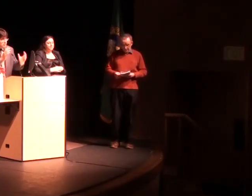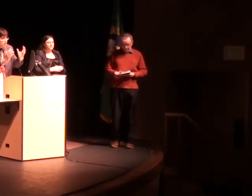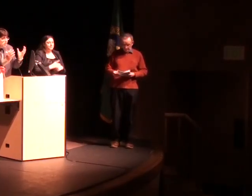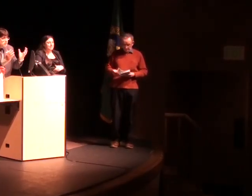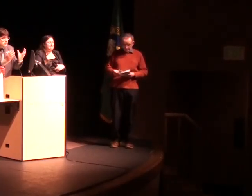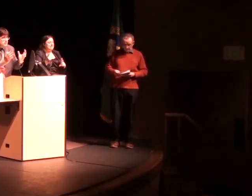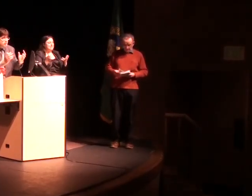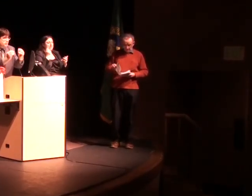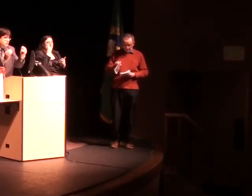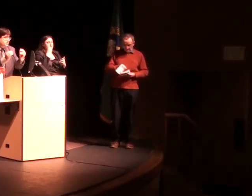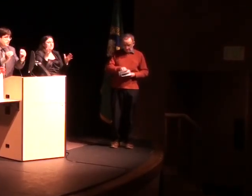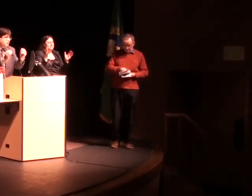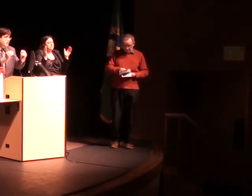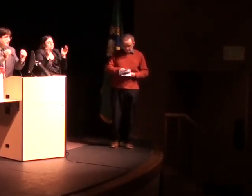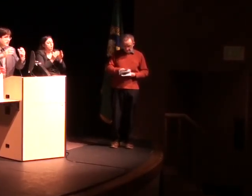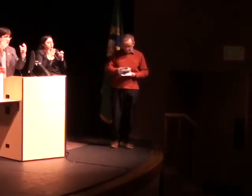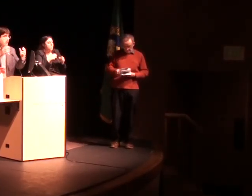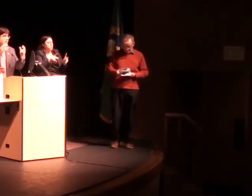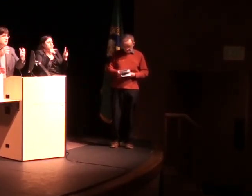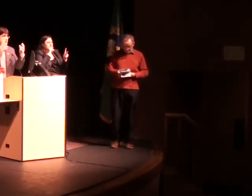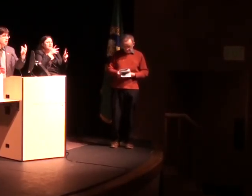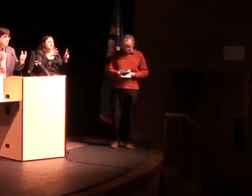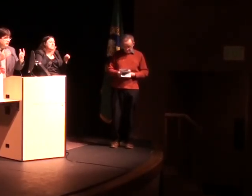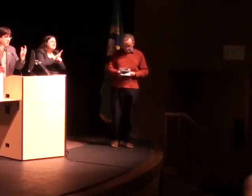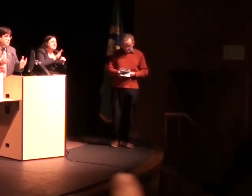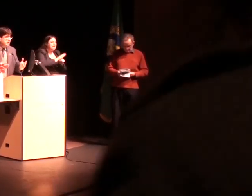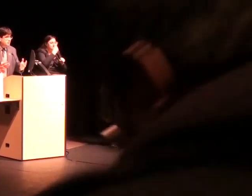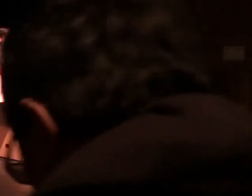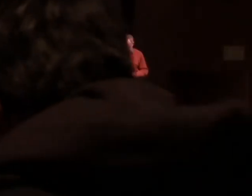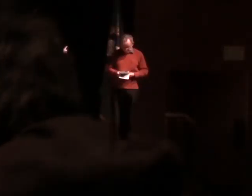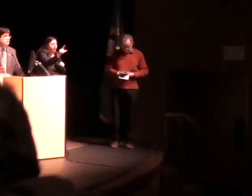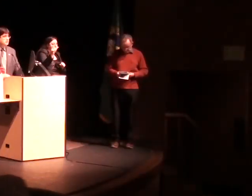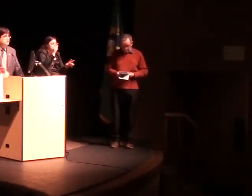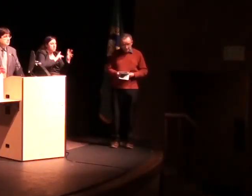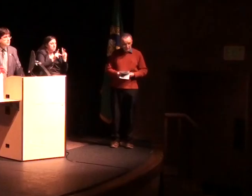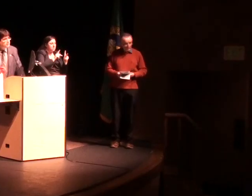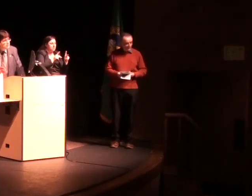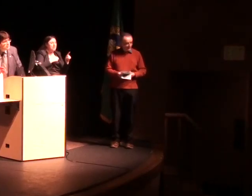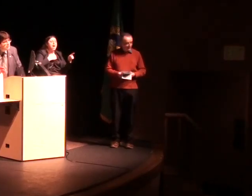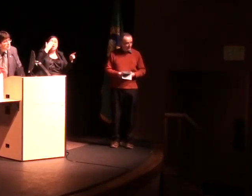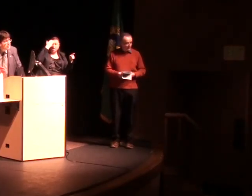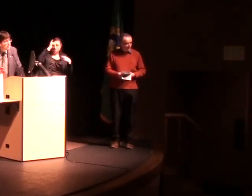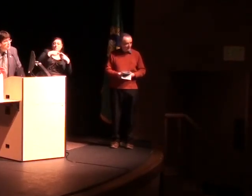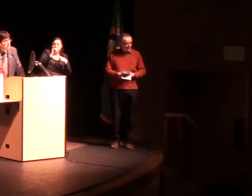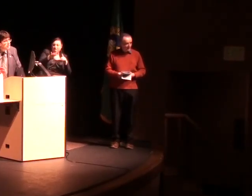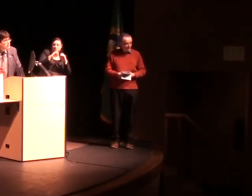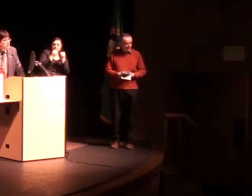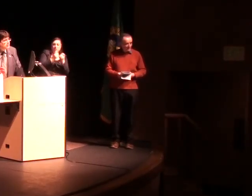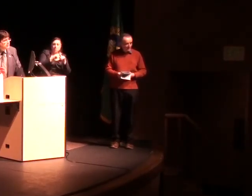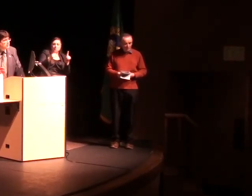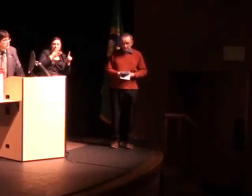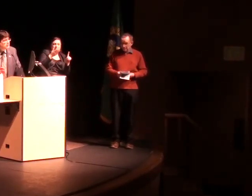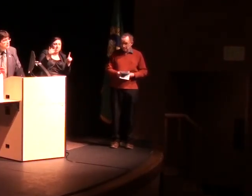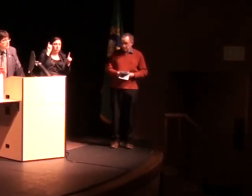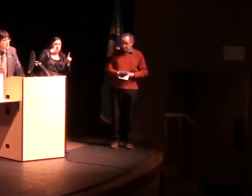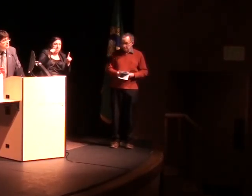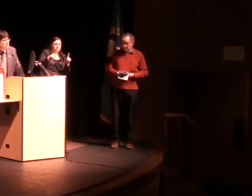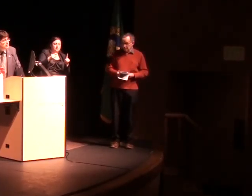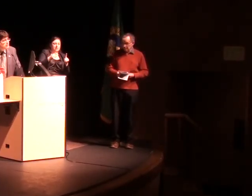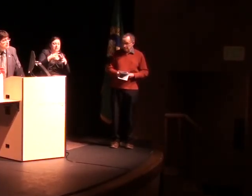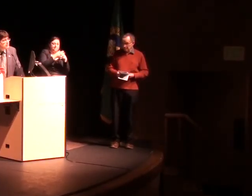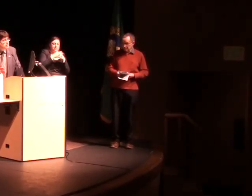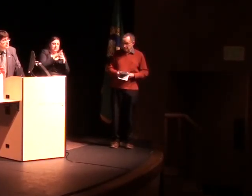It's a small opportunity. We don't have enough slots for everybody to go there. I actually know about the organization, but the thing is, you have to be an